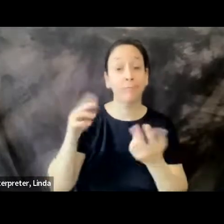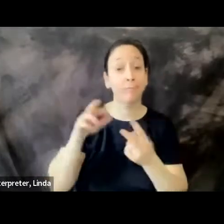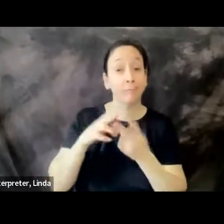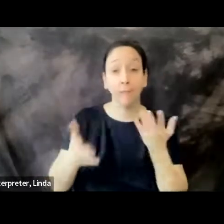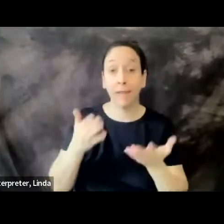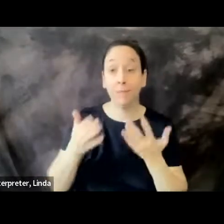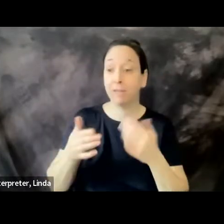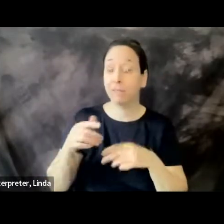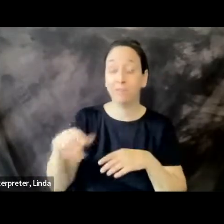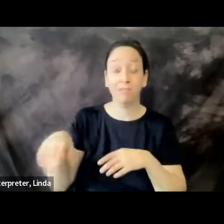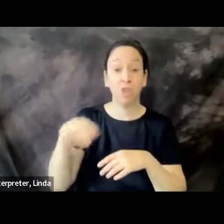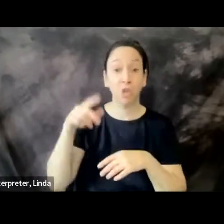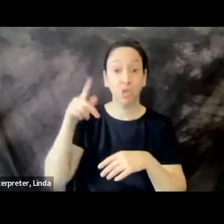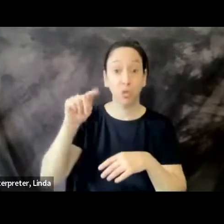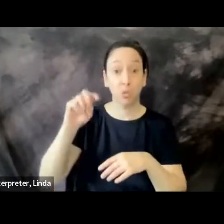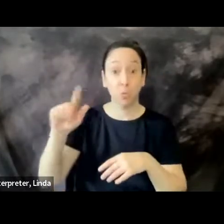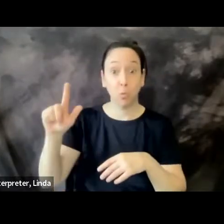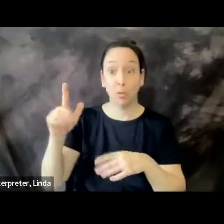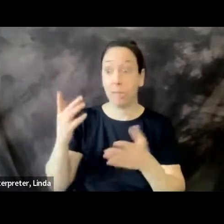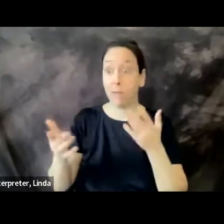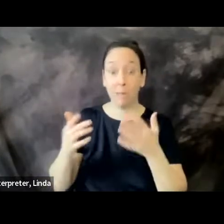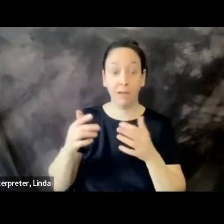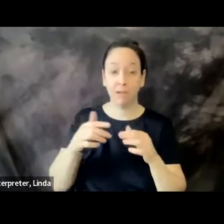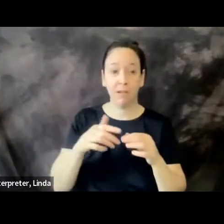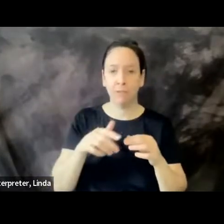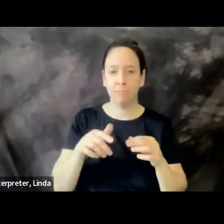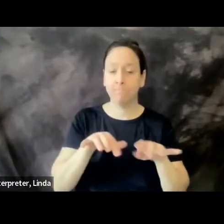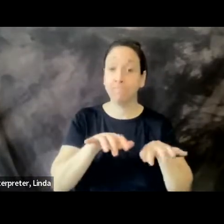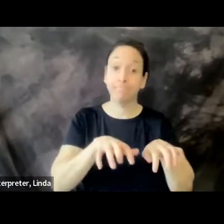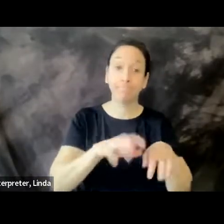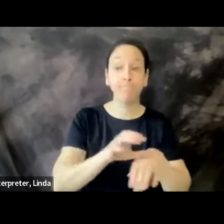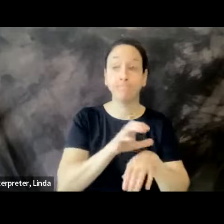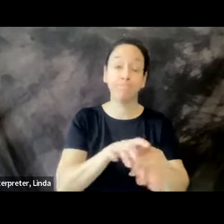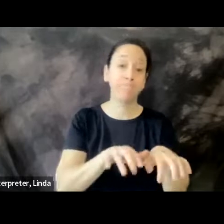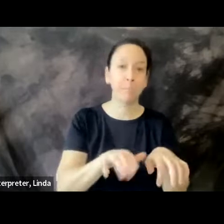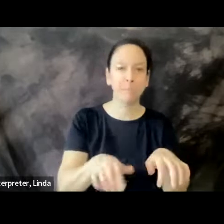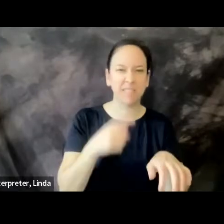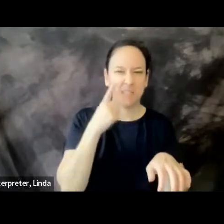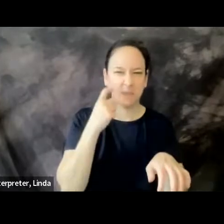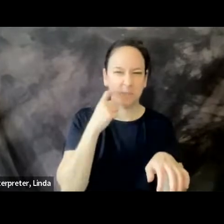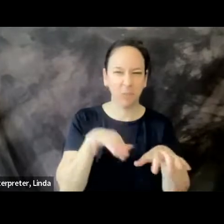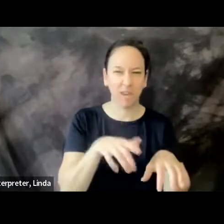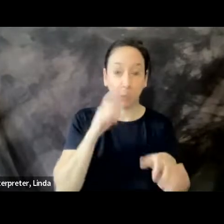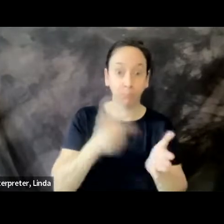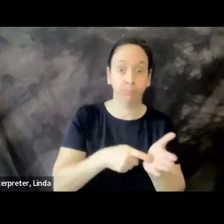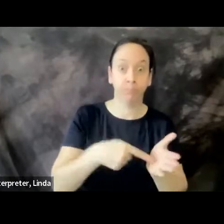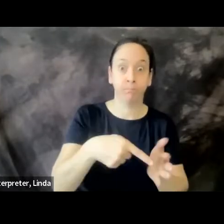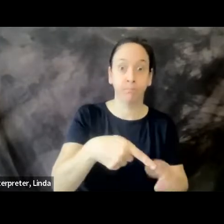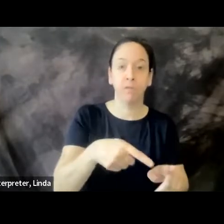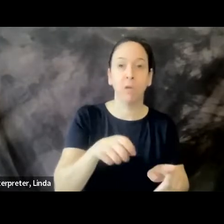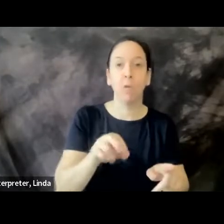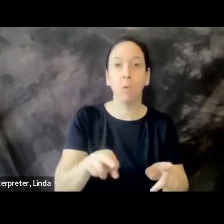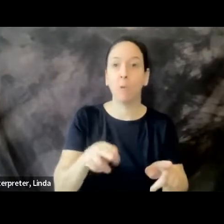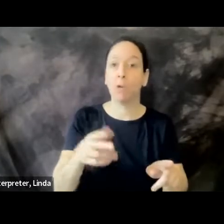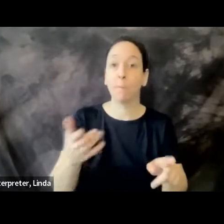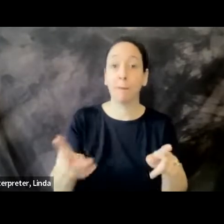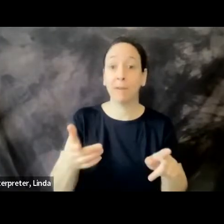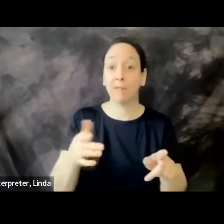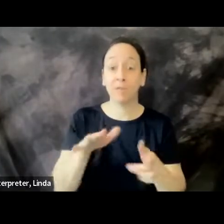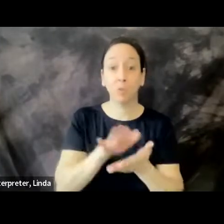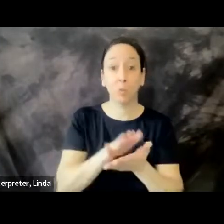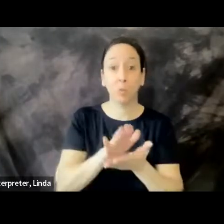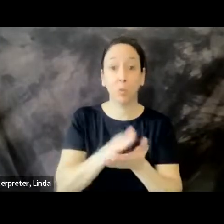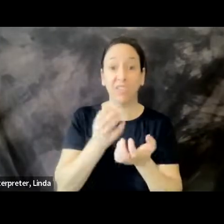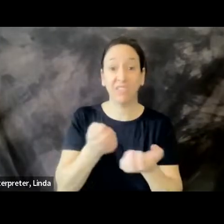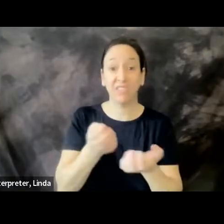students are engaging in suspicious behavior to social media monitoring, especially on school-issued devices.